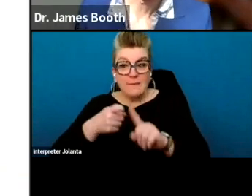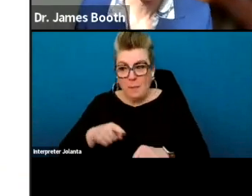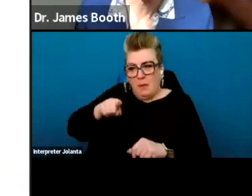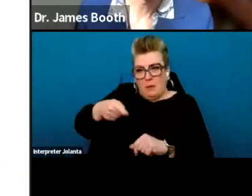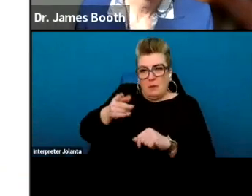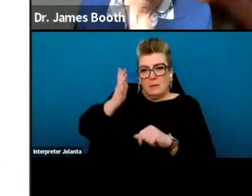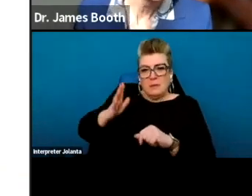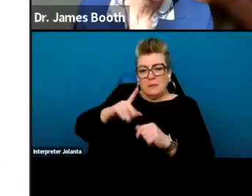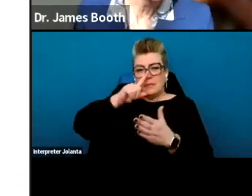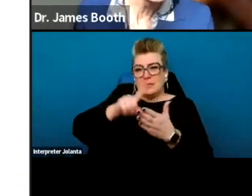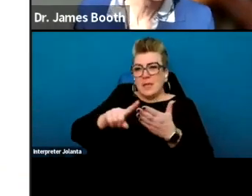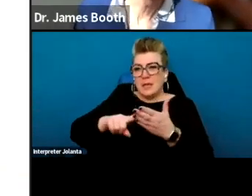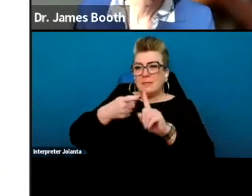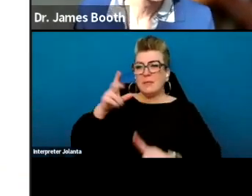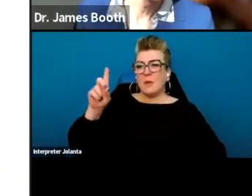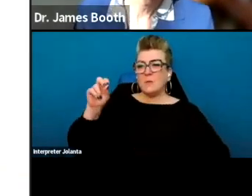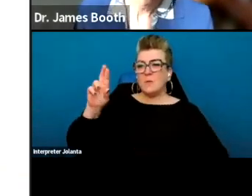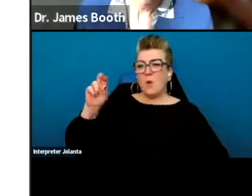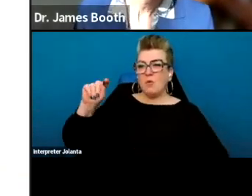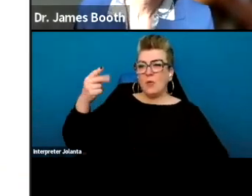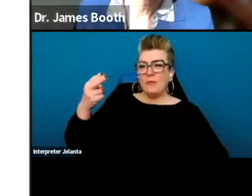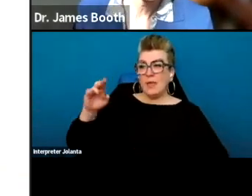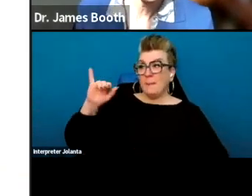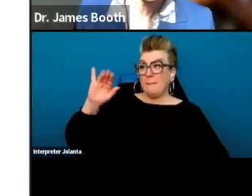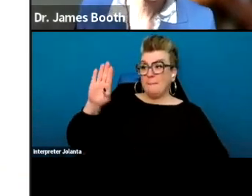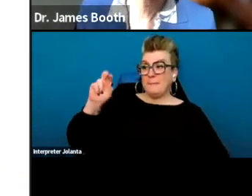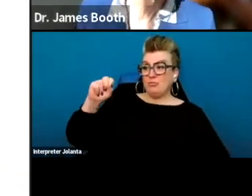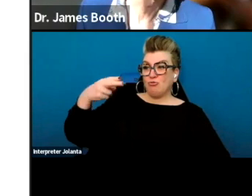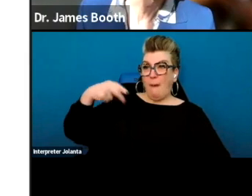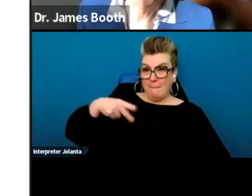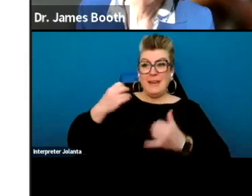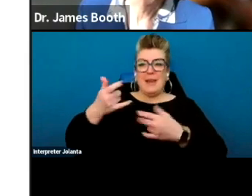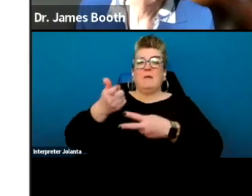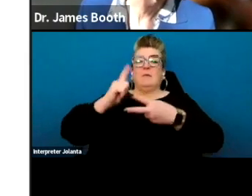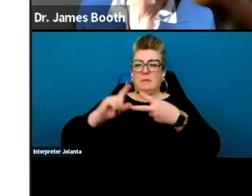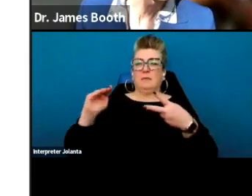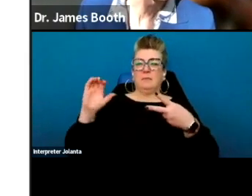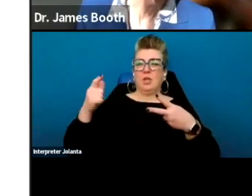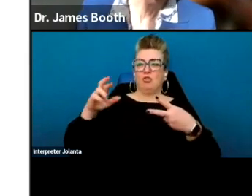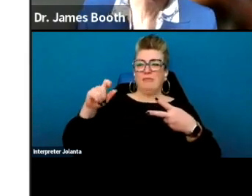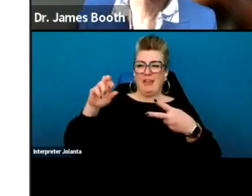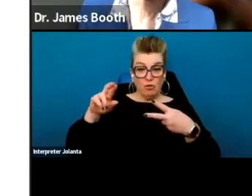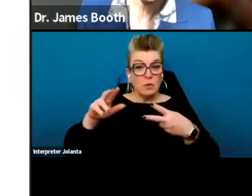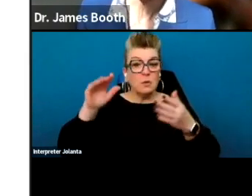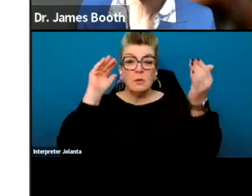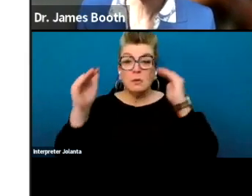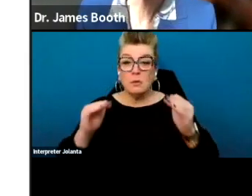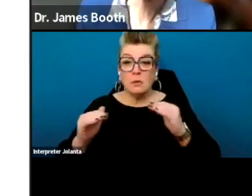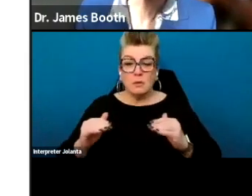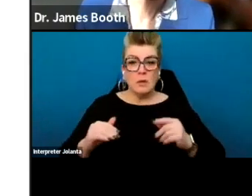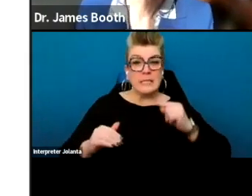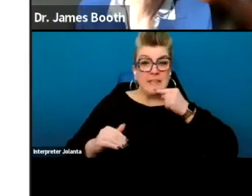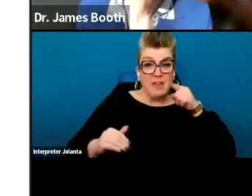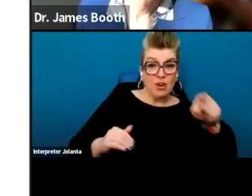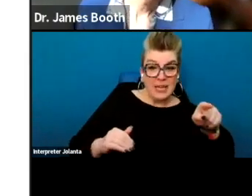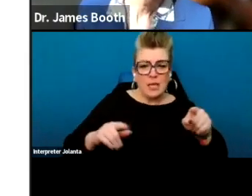study done by Dorothy Bishop, which looked at the relationship between severity and how much